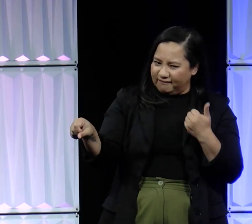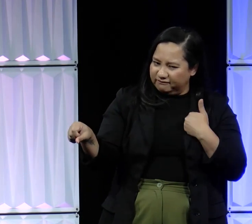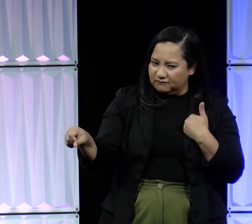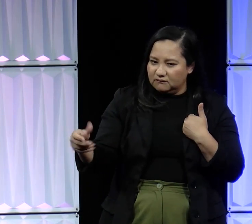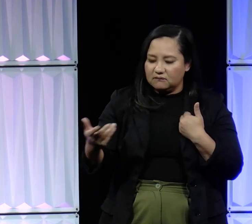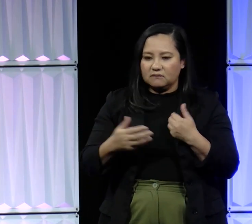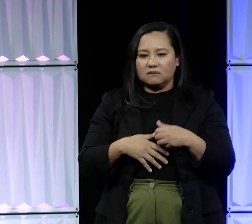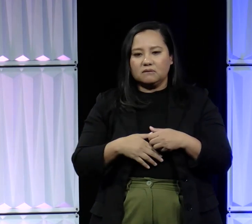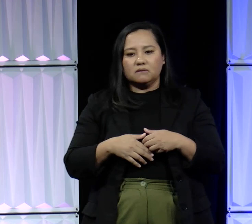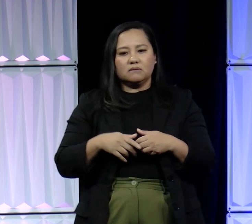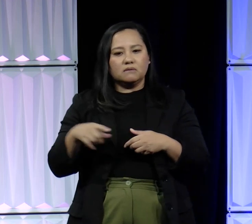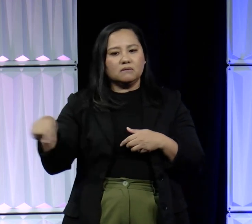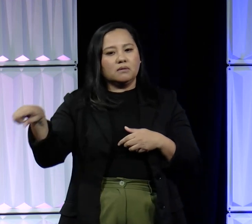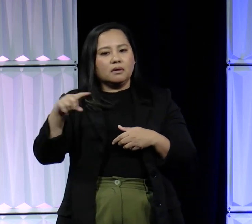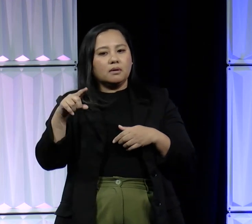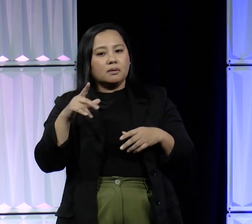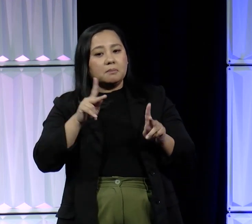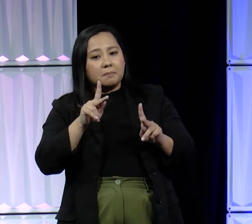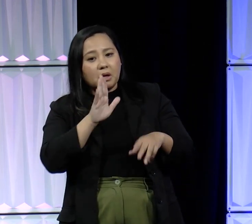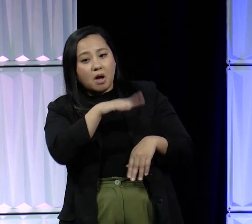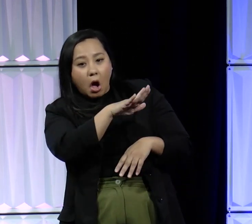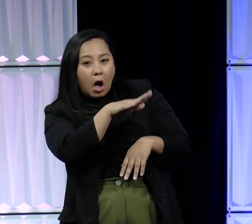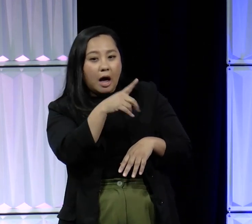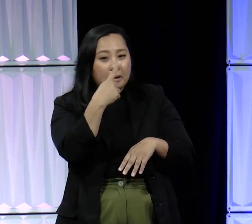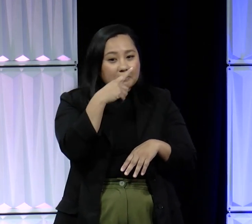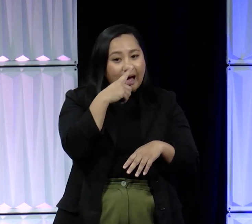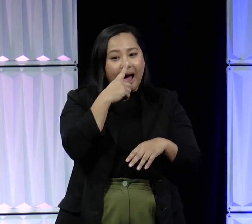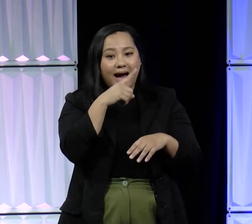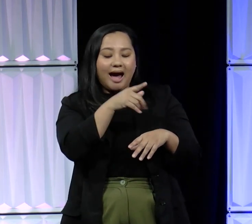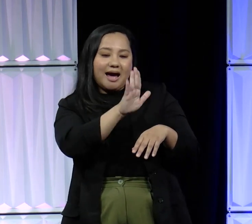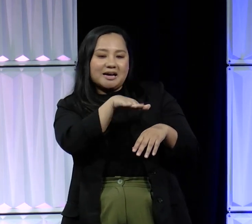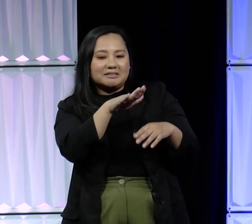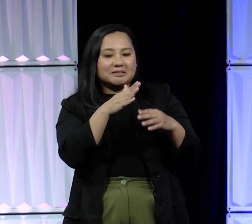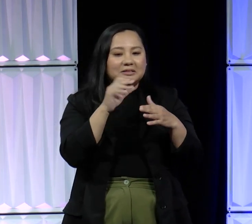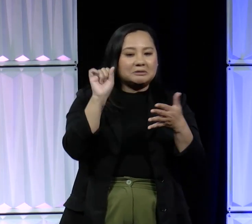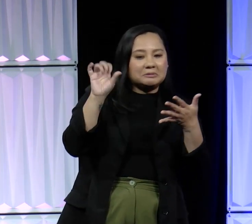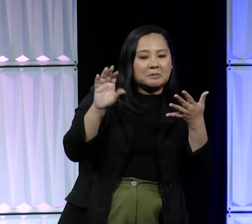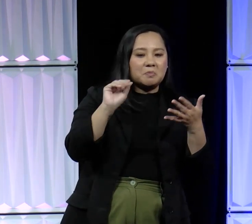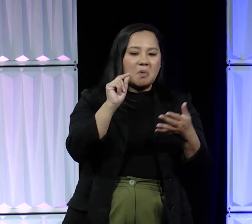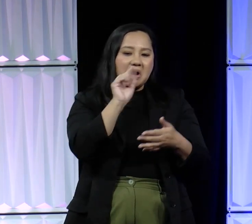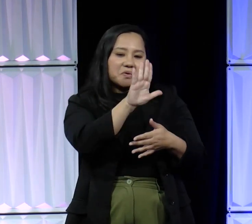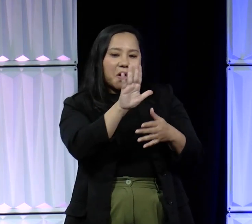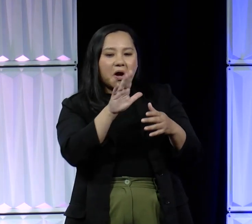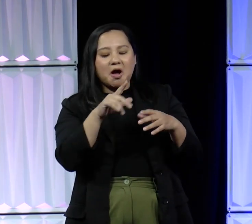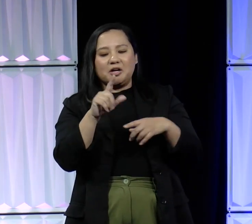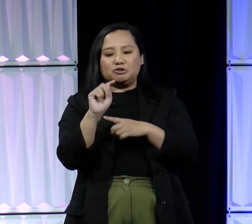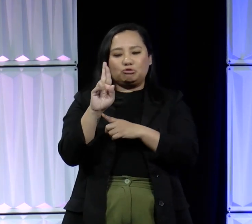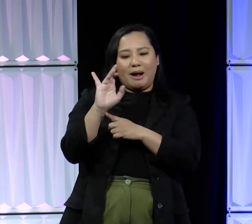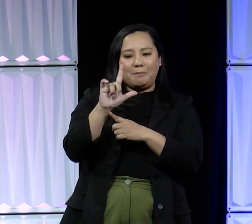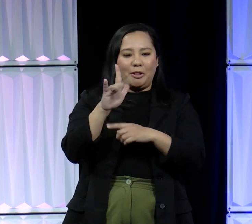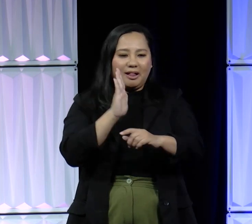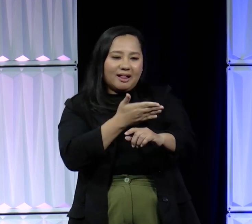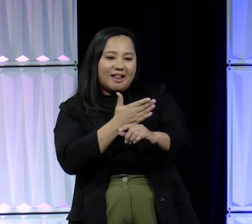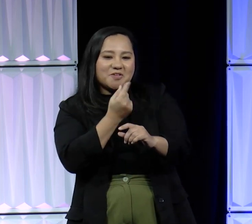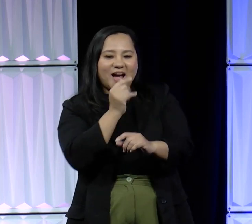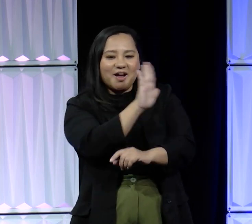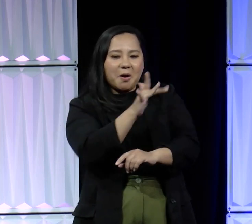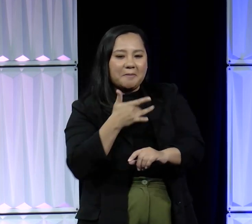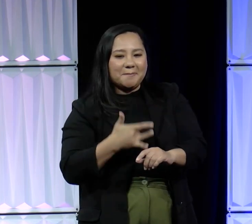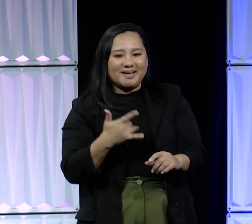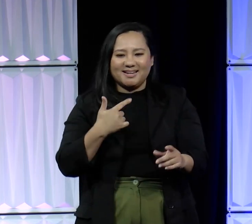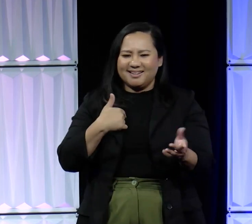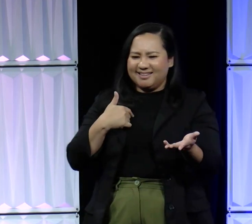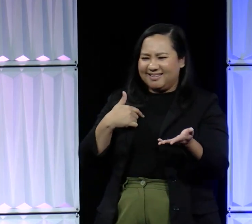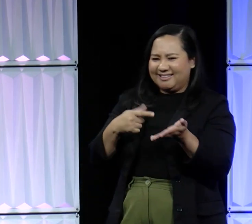what she called tribal music, and she was really disappointed when I produced my mixtape of Mariah Carey.